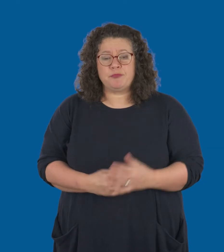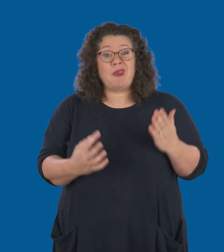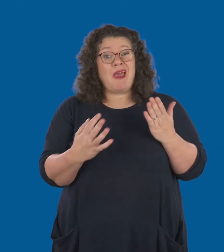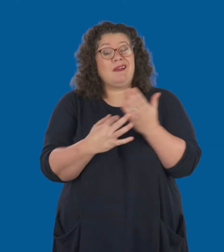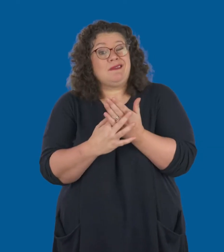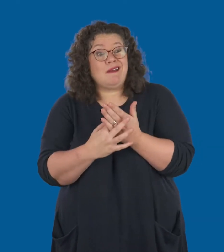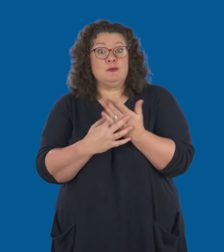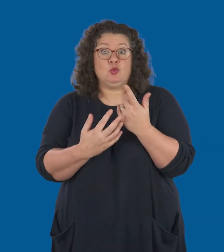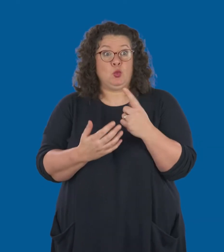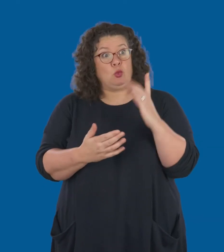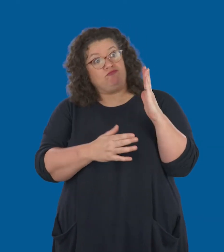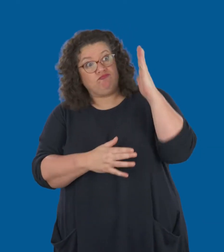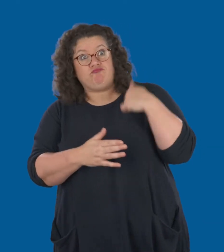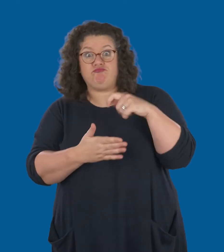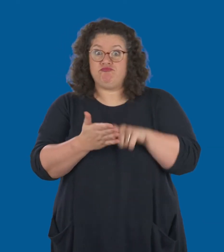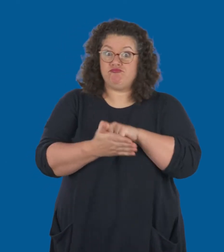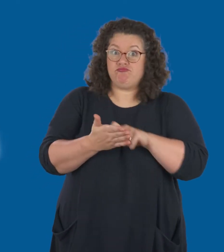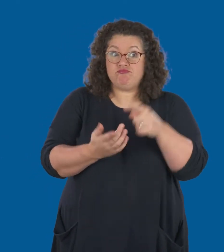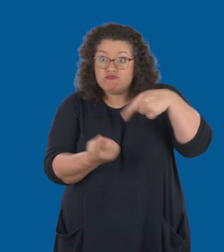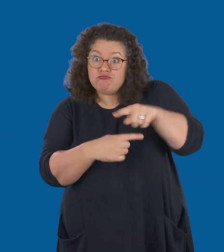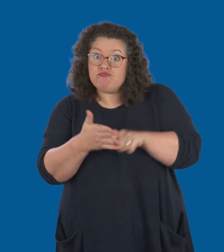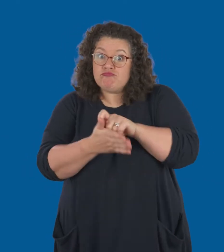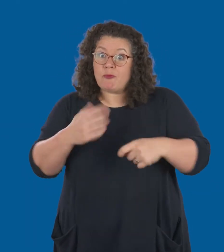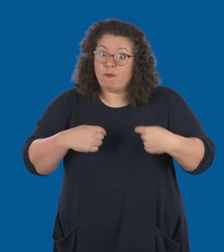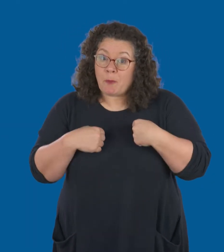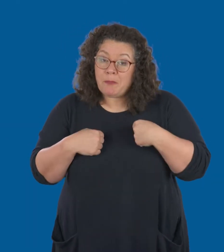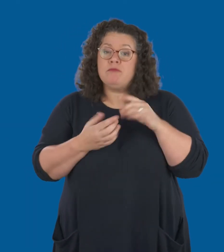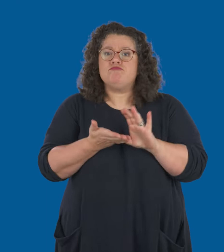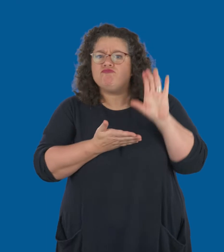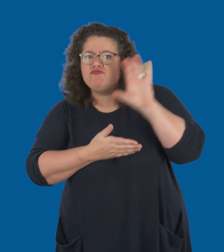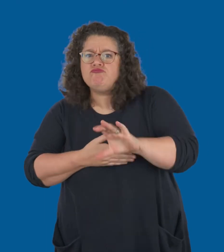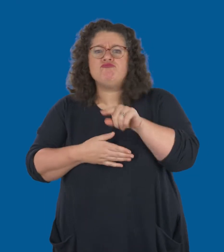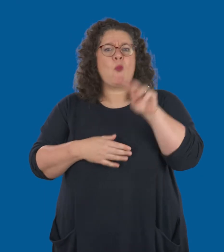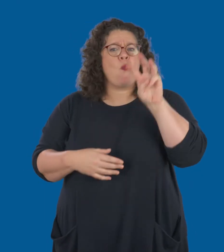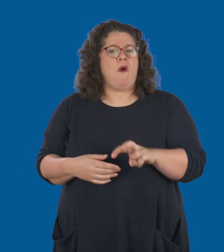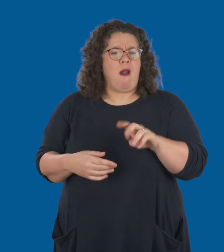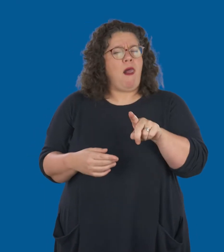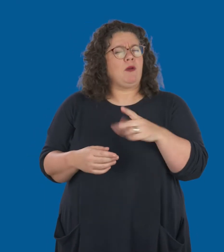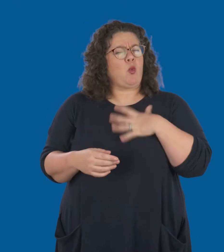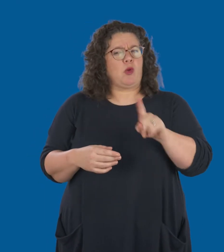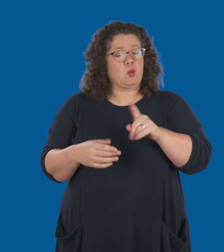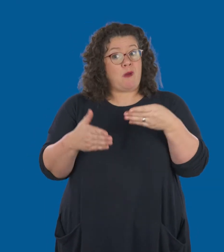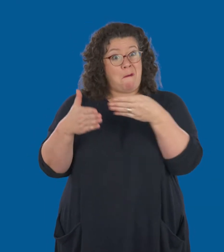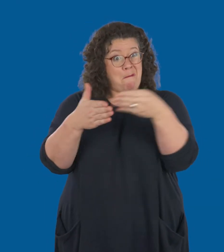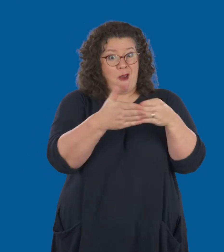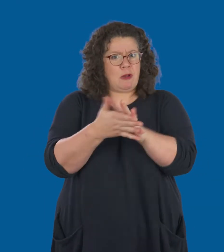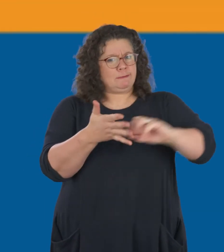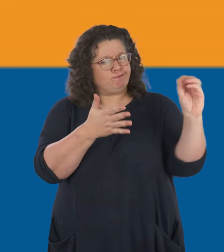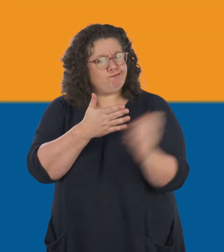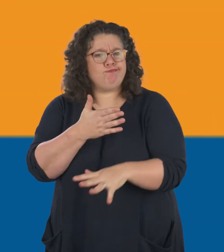The Access to Elected Office Fund Wales aims to remove the barriers faced by disabled people seeking elected office by